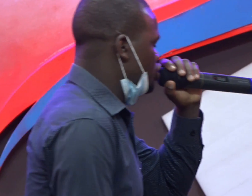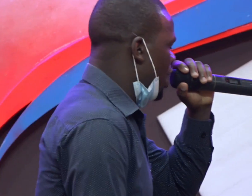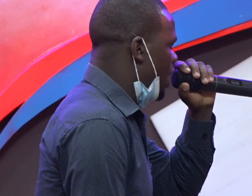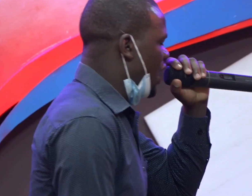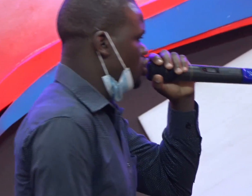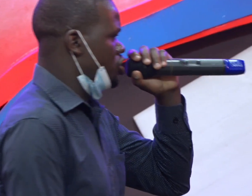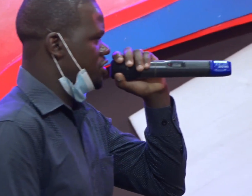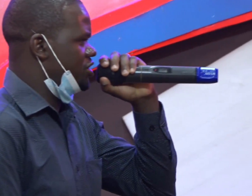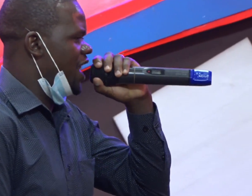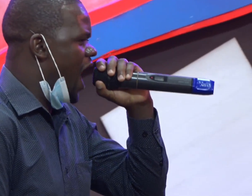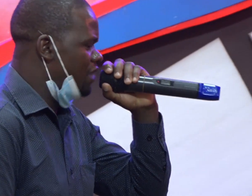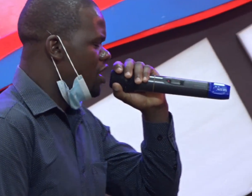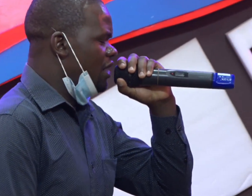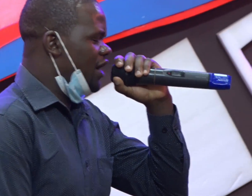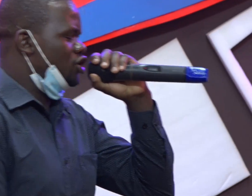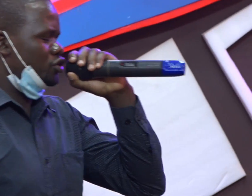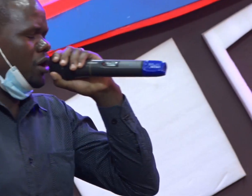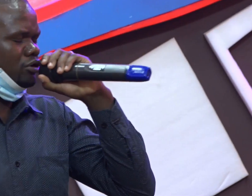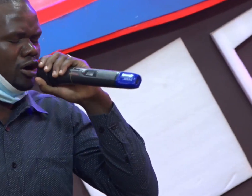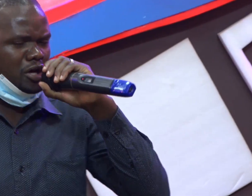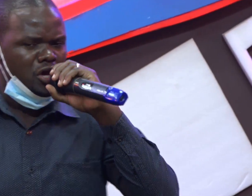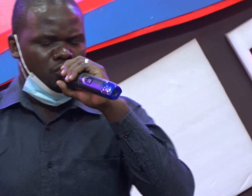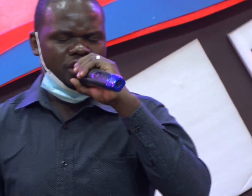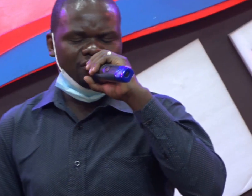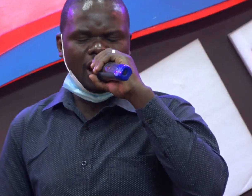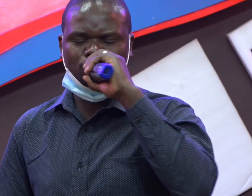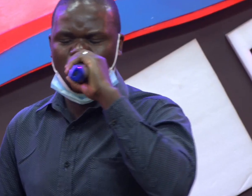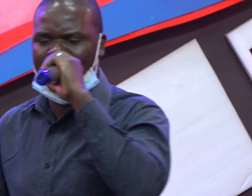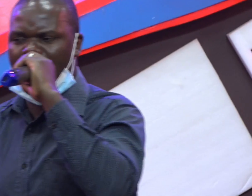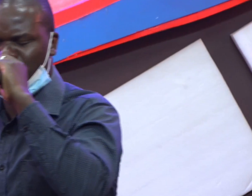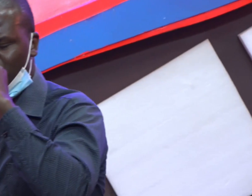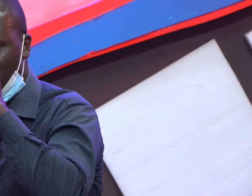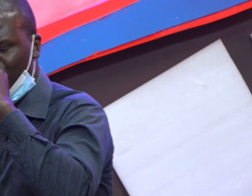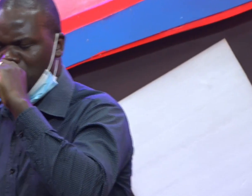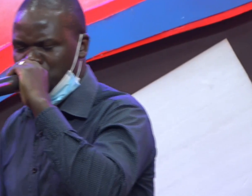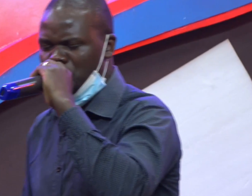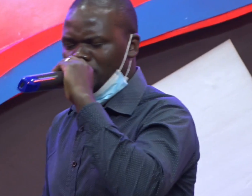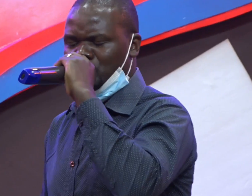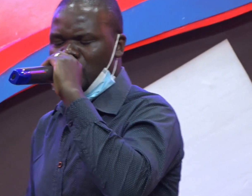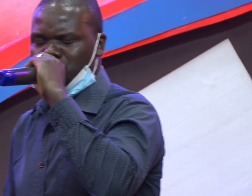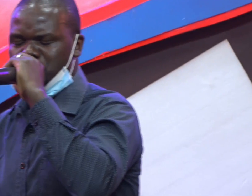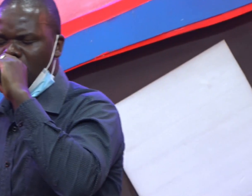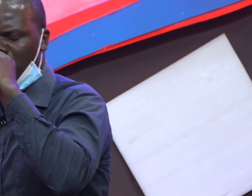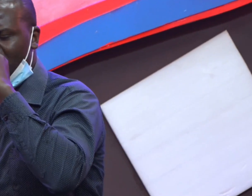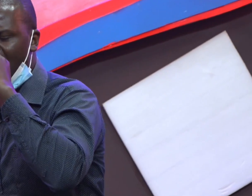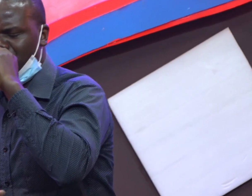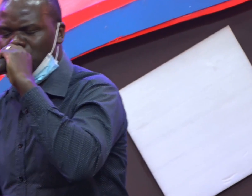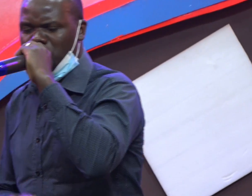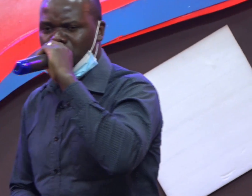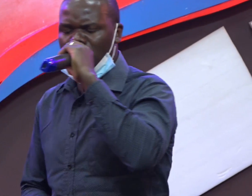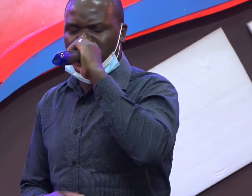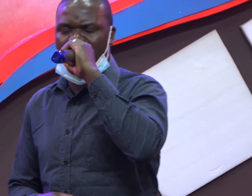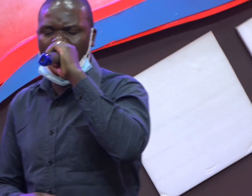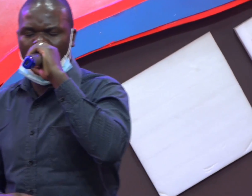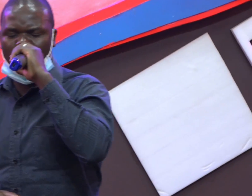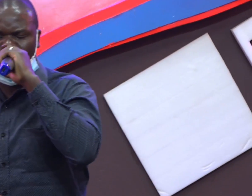Let there be someone that you change his life. Heavenly Queen of Glory, we have come to humble ourselves before you because we know we can't do